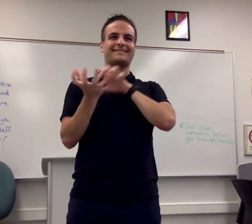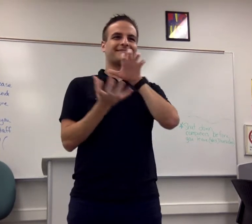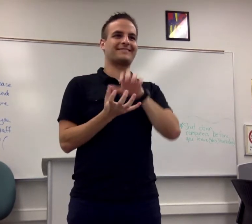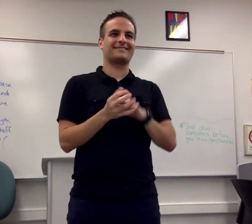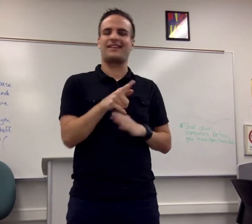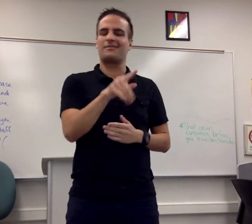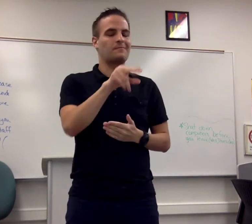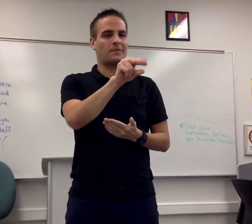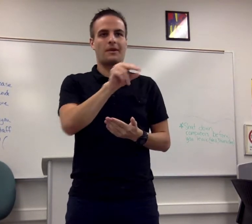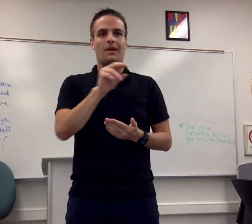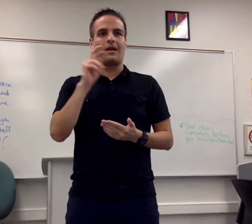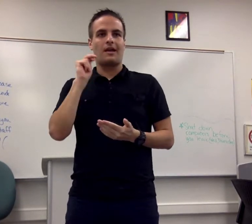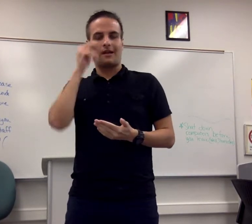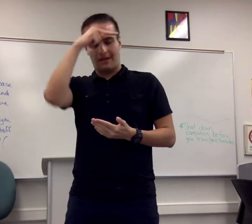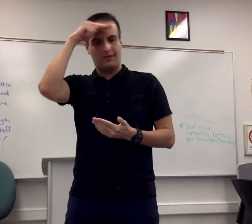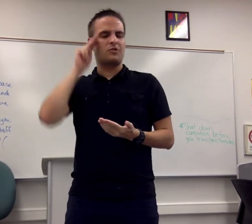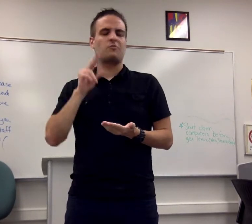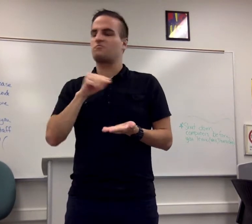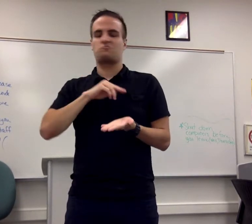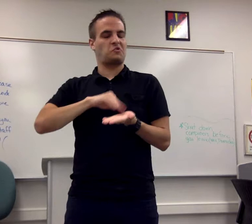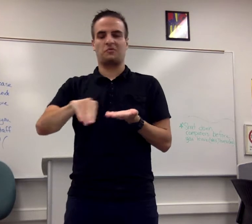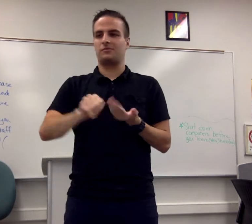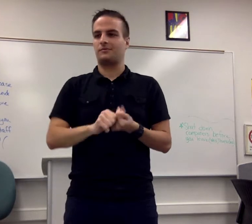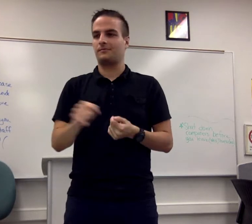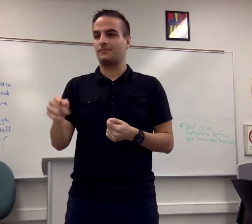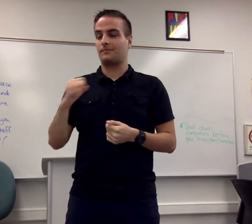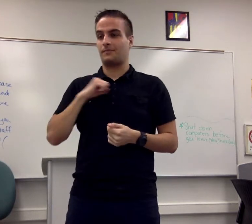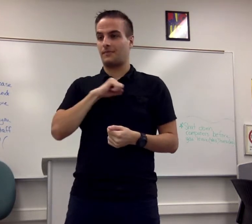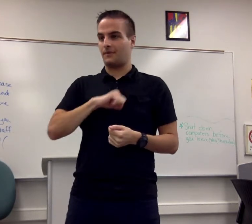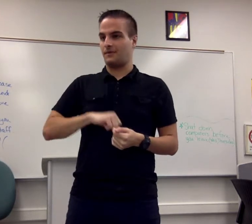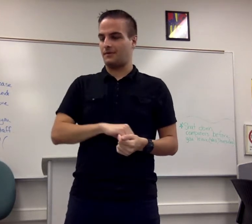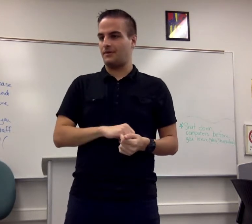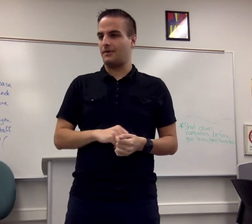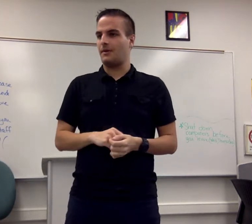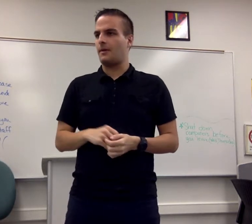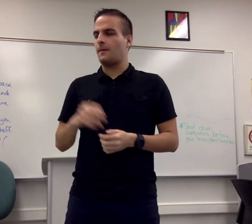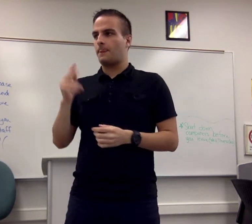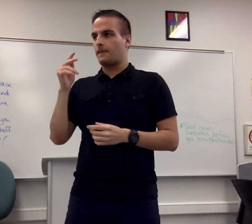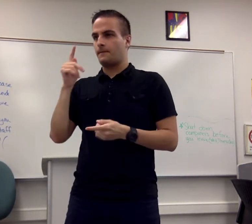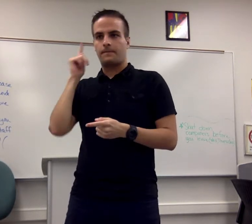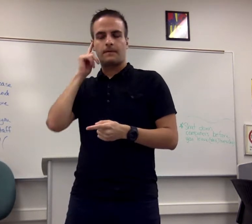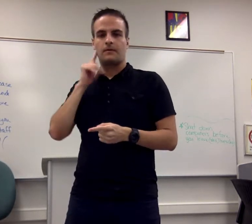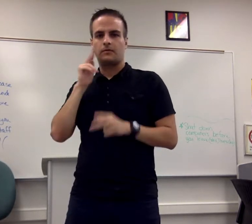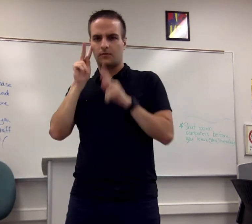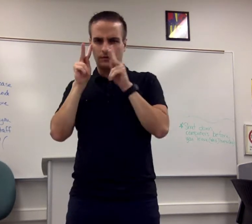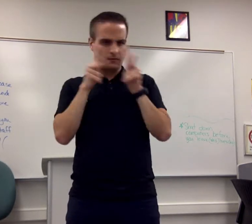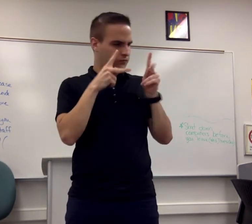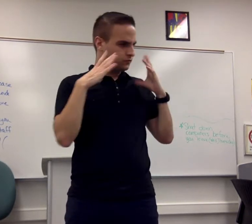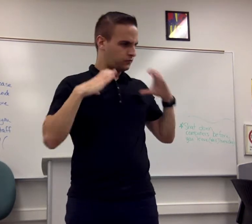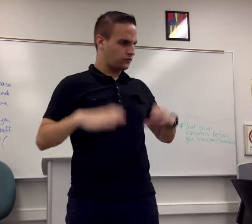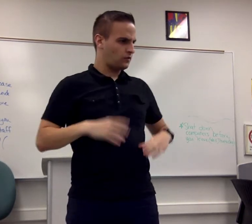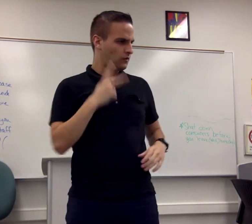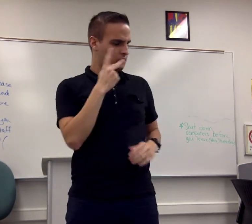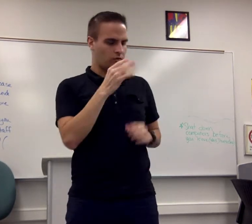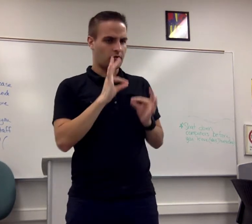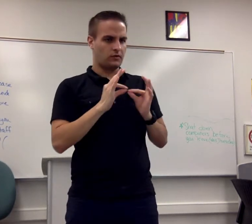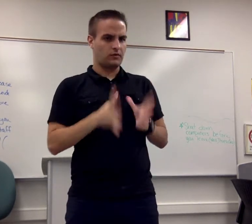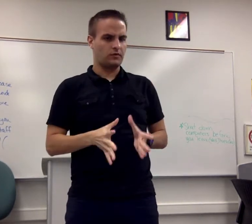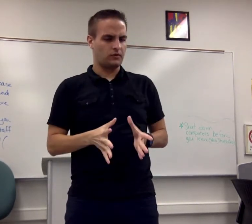and the deaf client proceeded to look at the interpreter, confirmed, and said, yes, what are you going to do? Ask